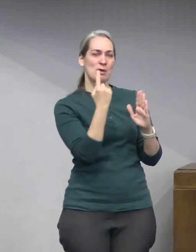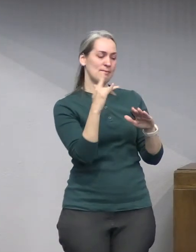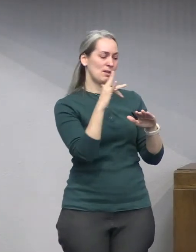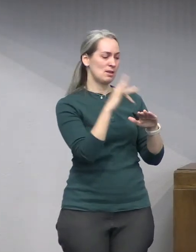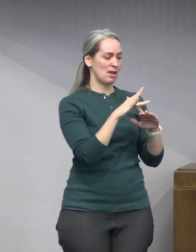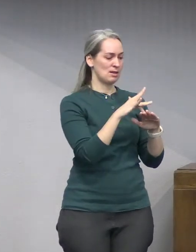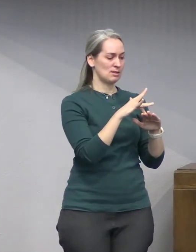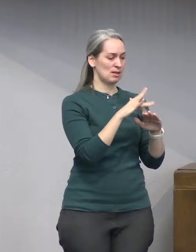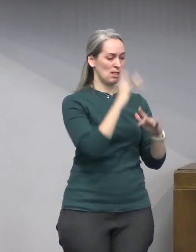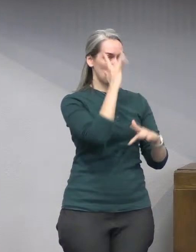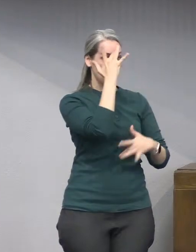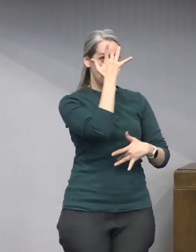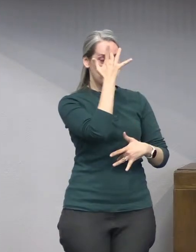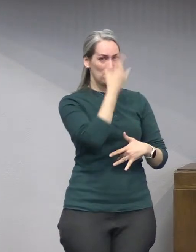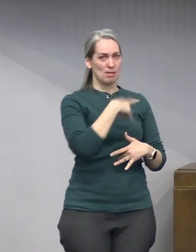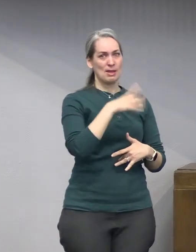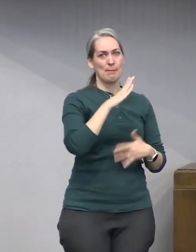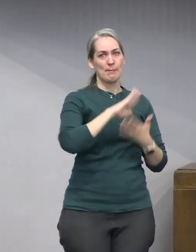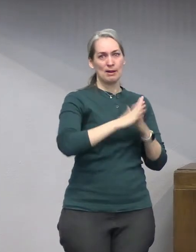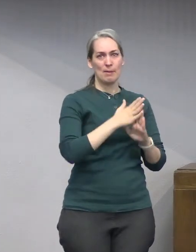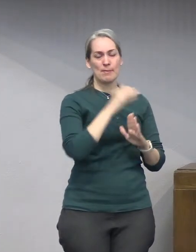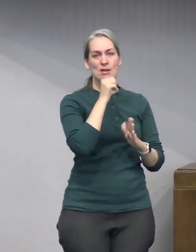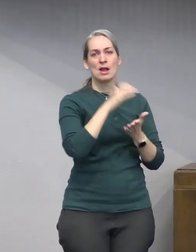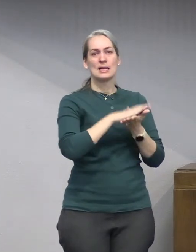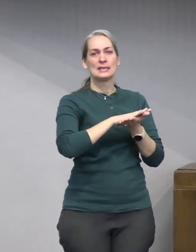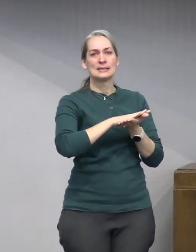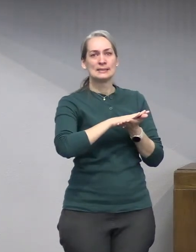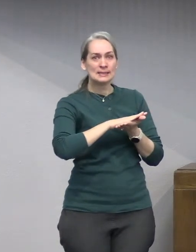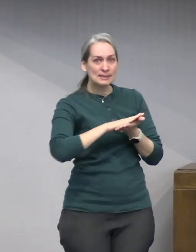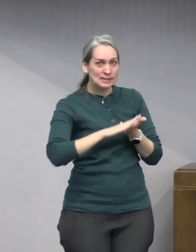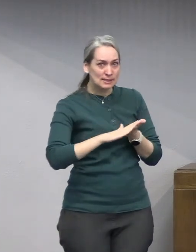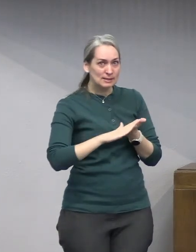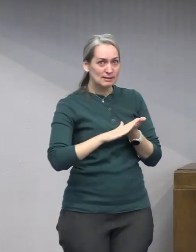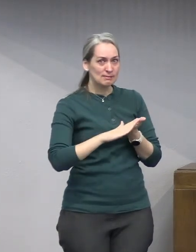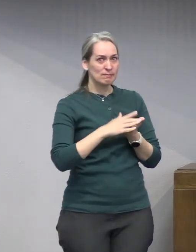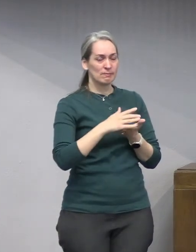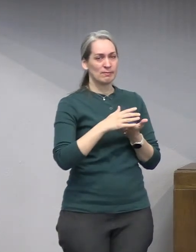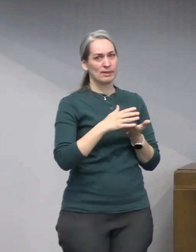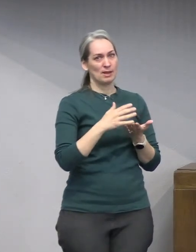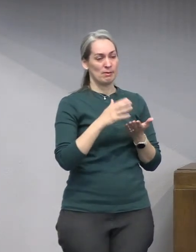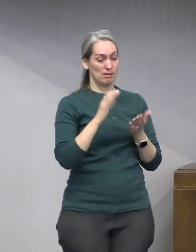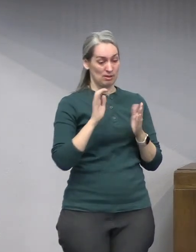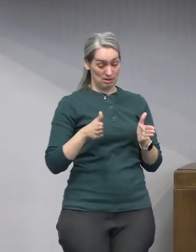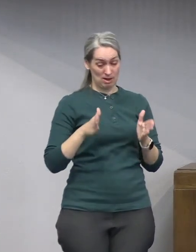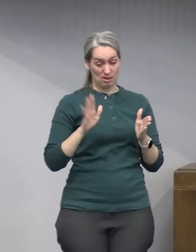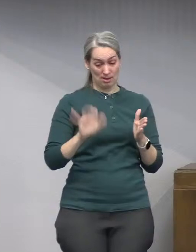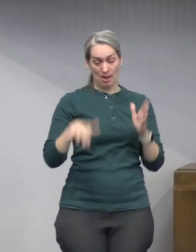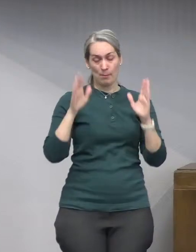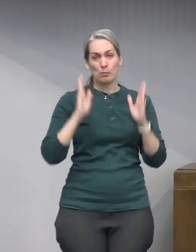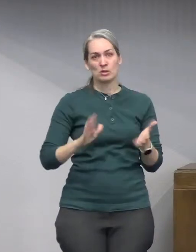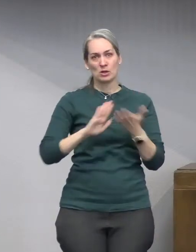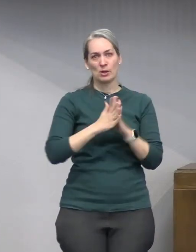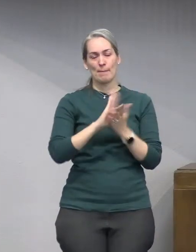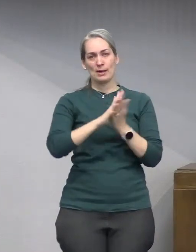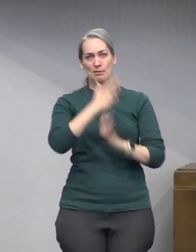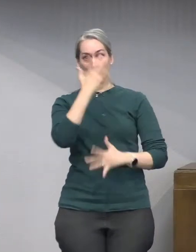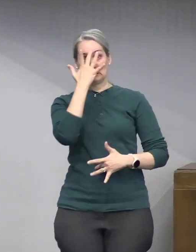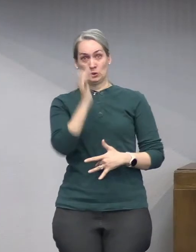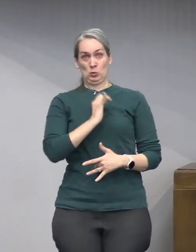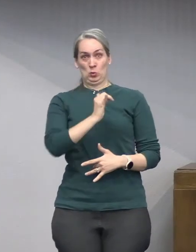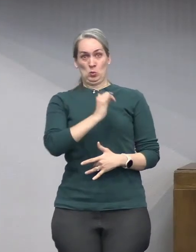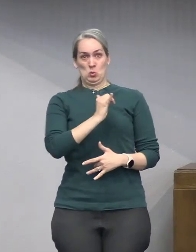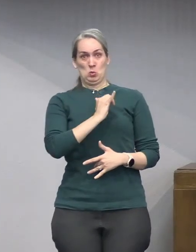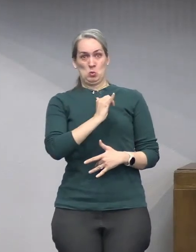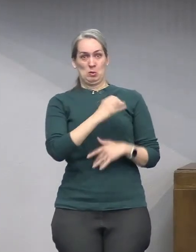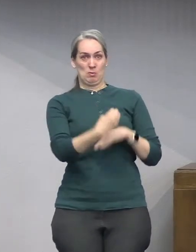then they too were now unclean and could possibly have the same condition. And so Jesus grants him something